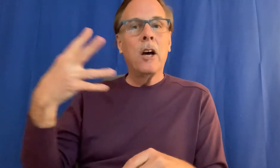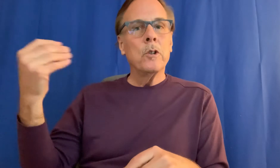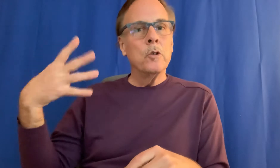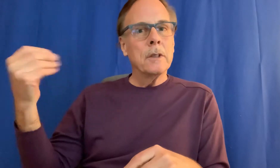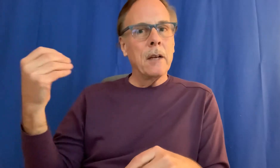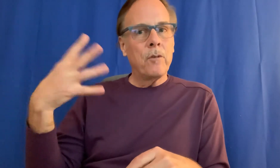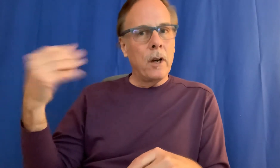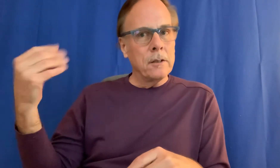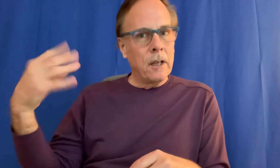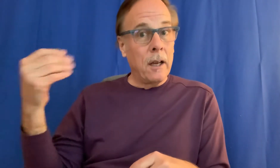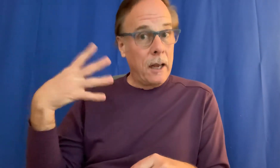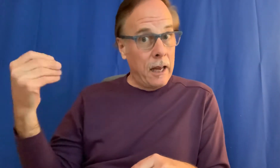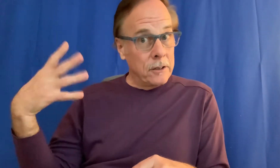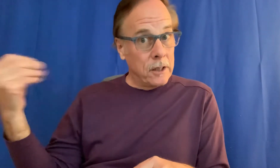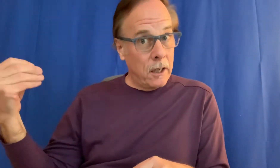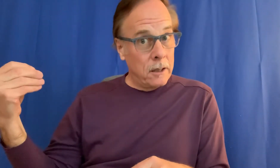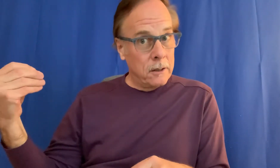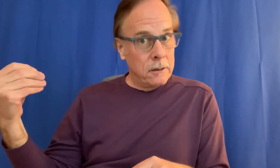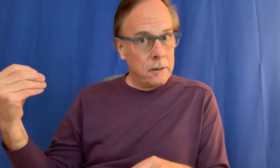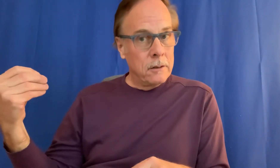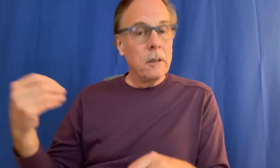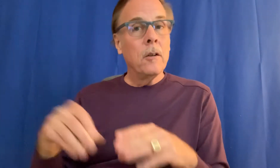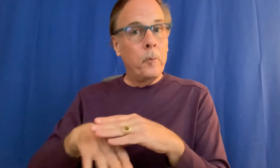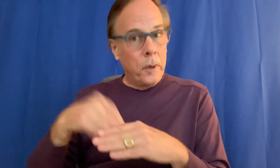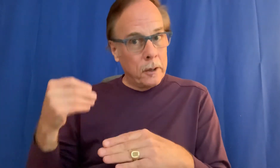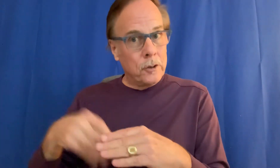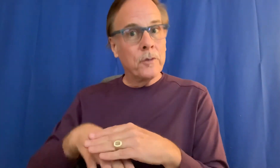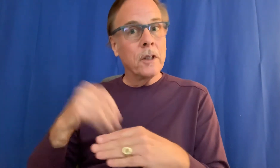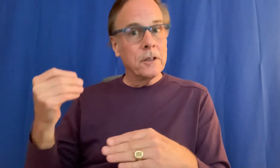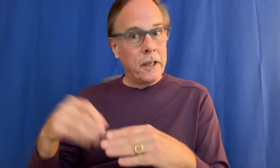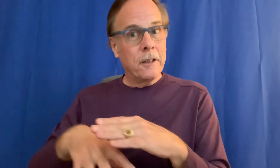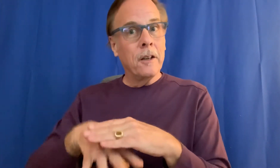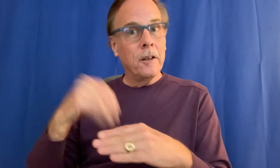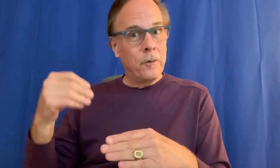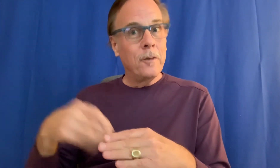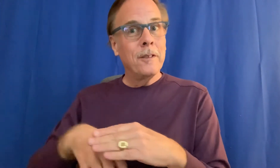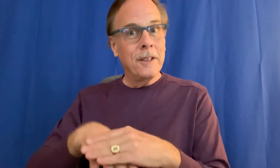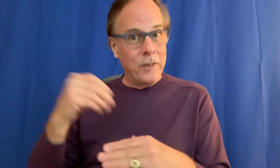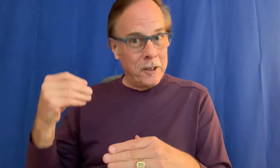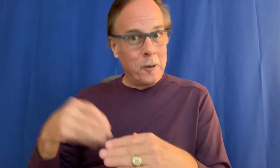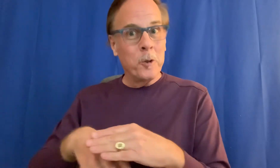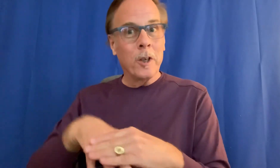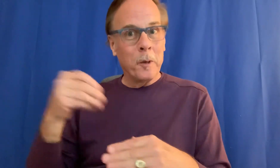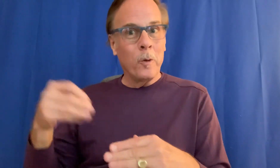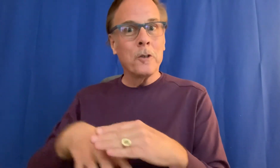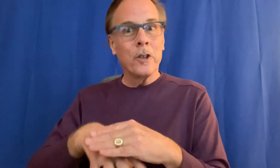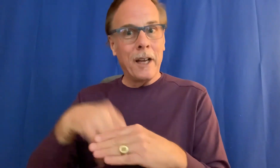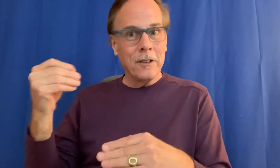use that for outside. Outside, but just for the sake of the videos you're going to be watching,